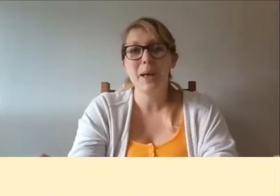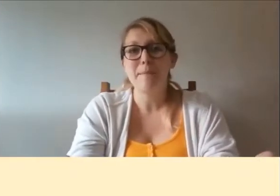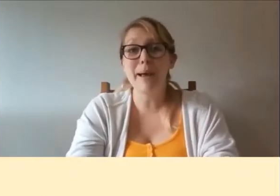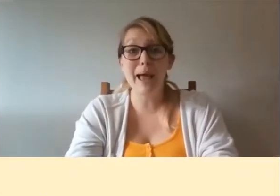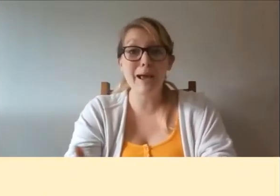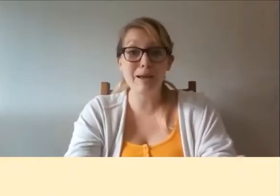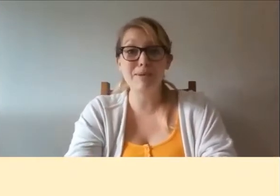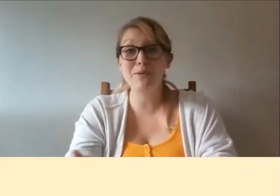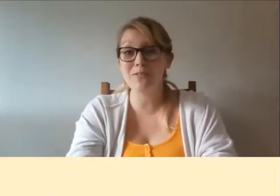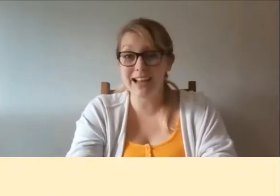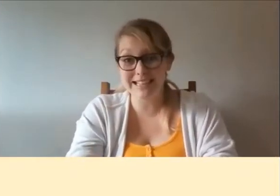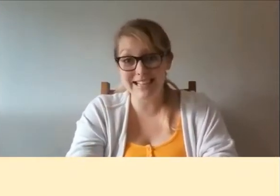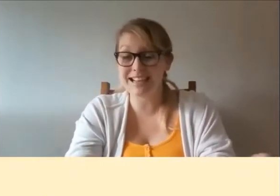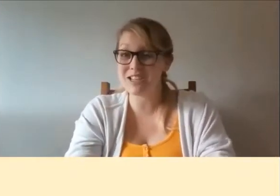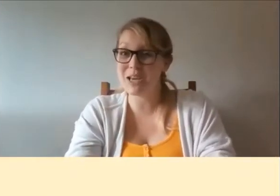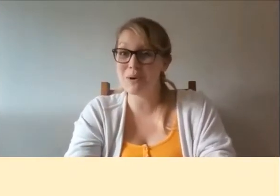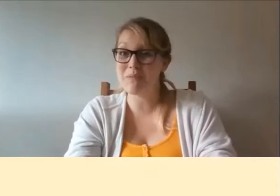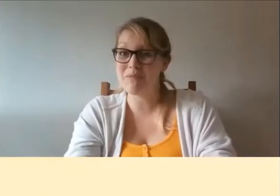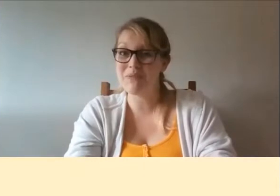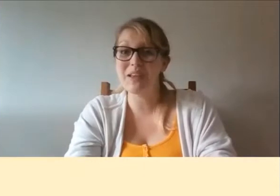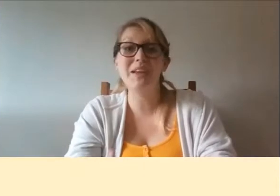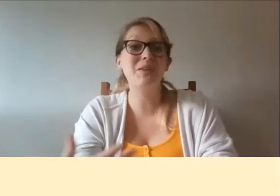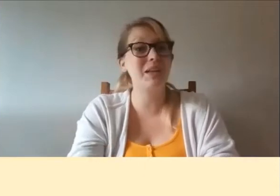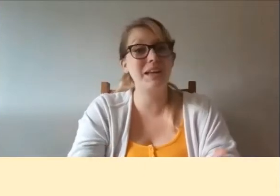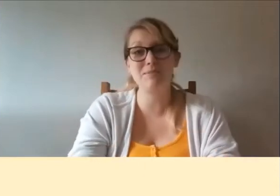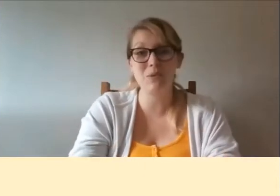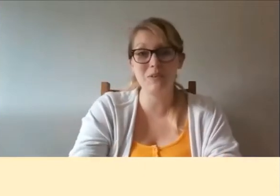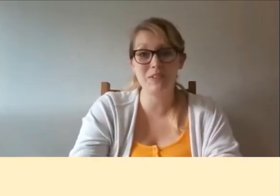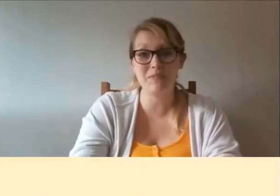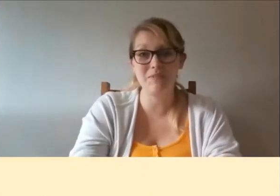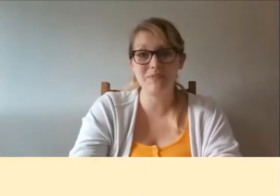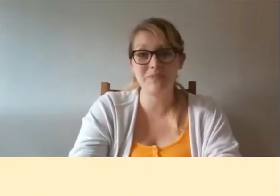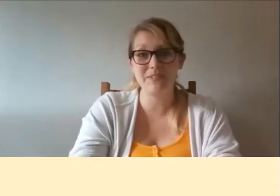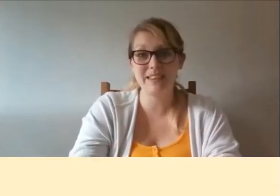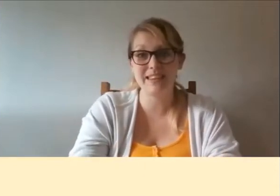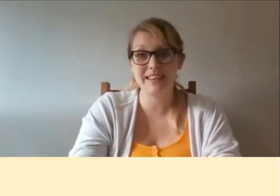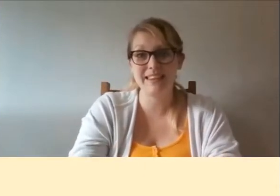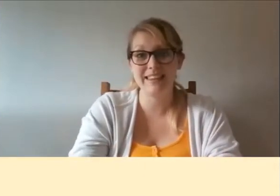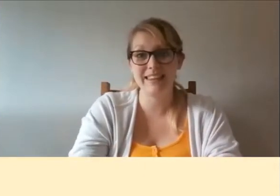music, but I hope you're finding that as you go on, you're learning more of them.